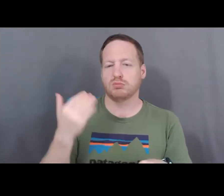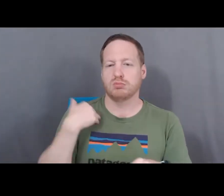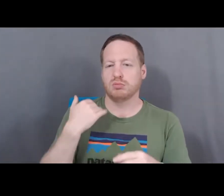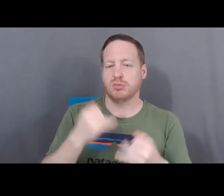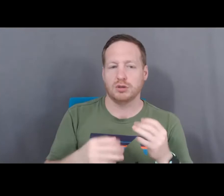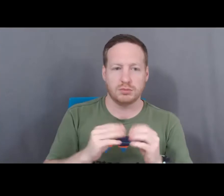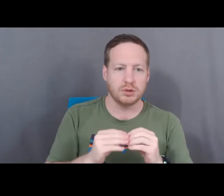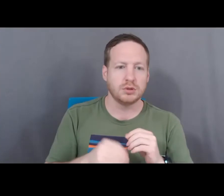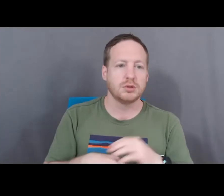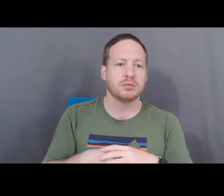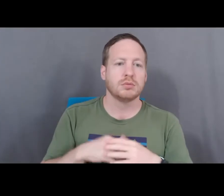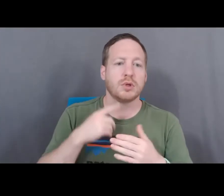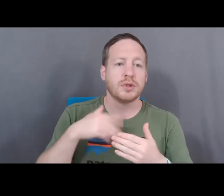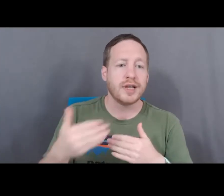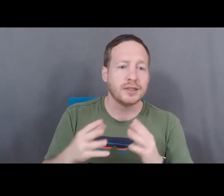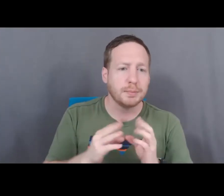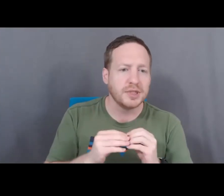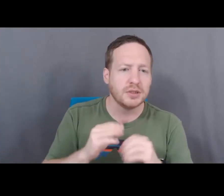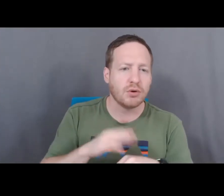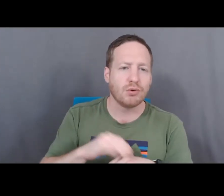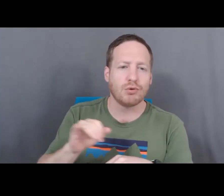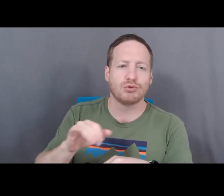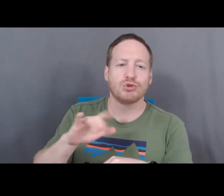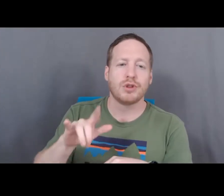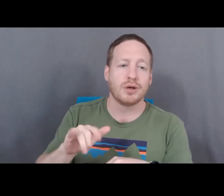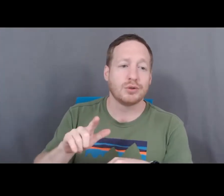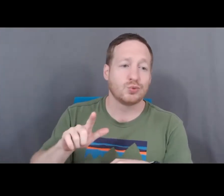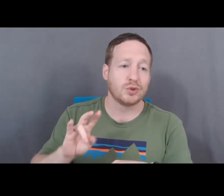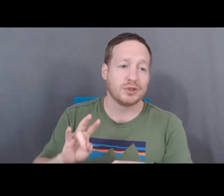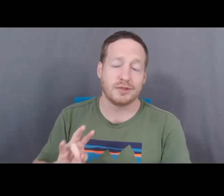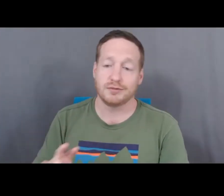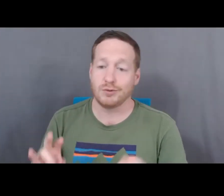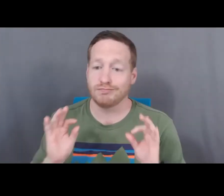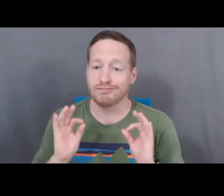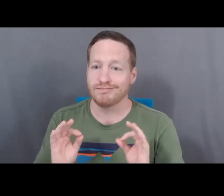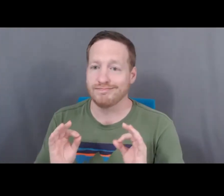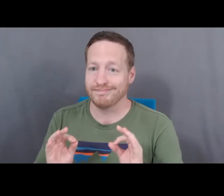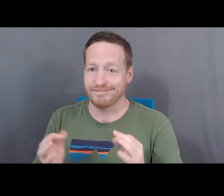already reported on their updates in May. The next meeting is on July 27th.